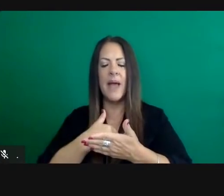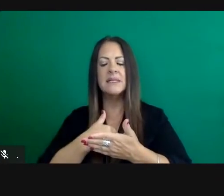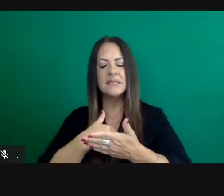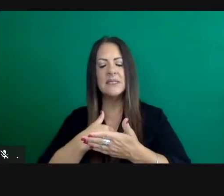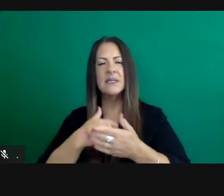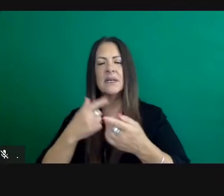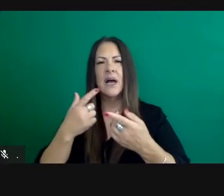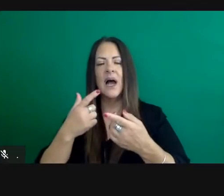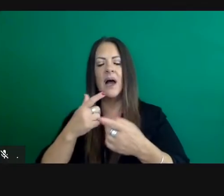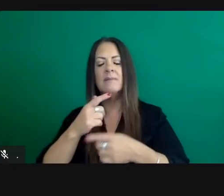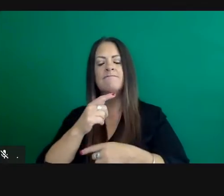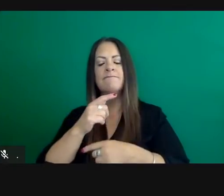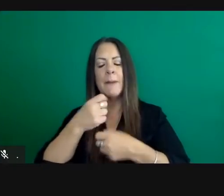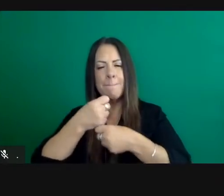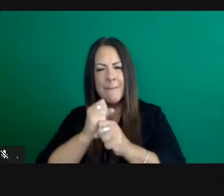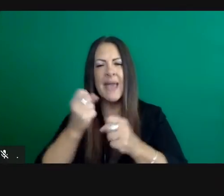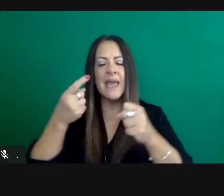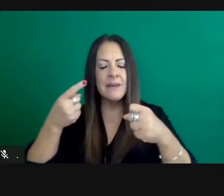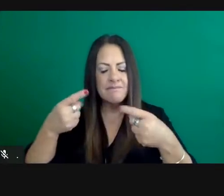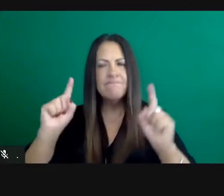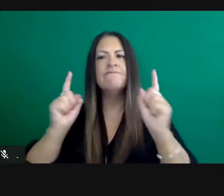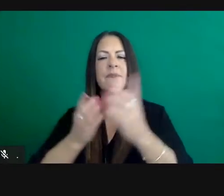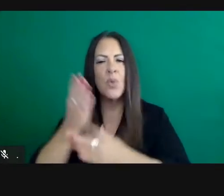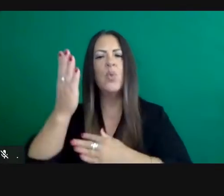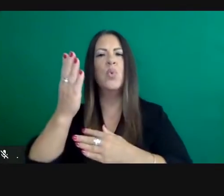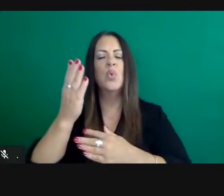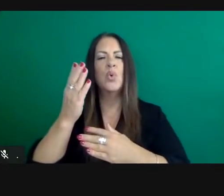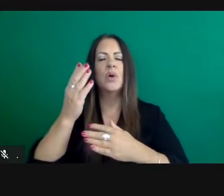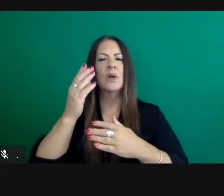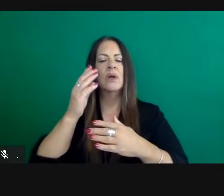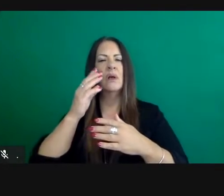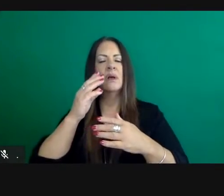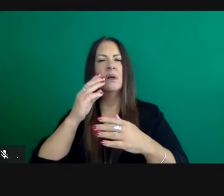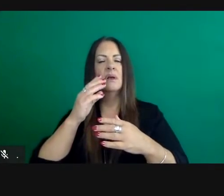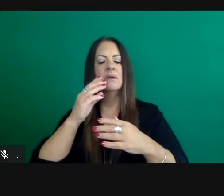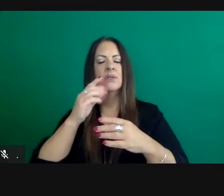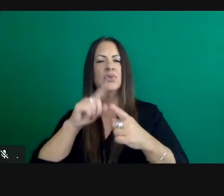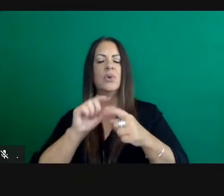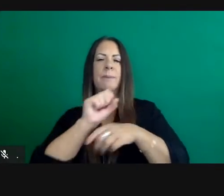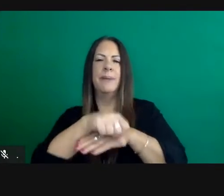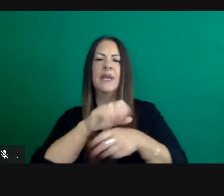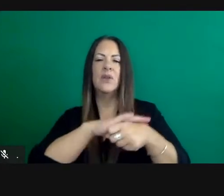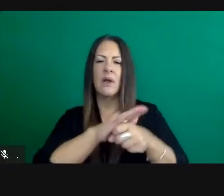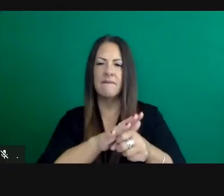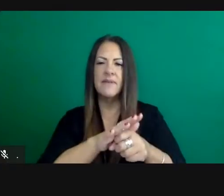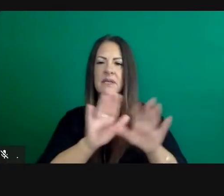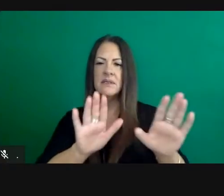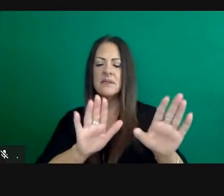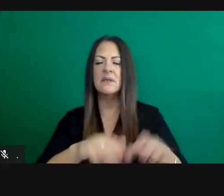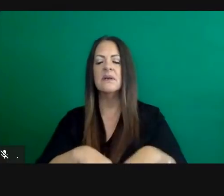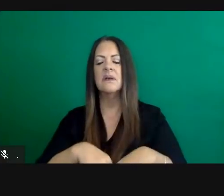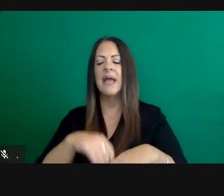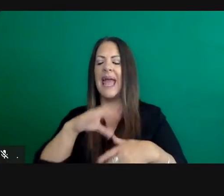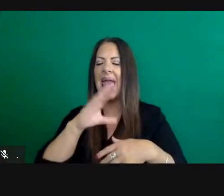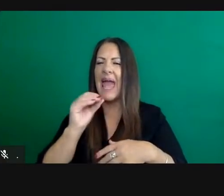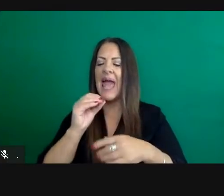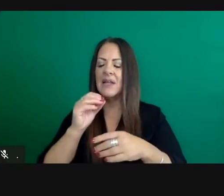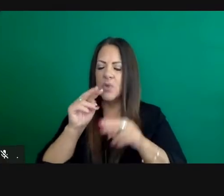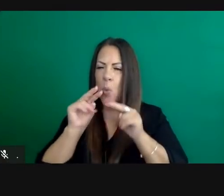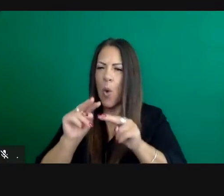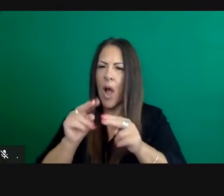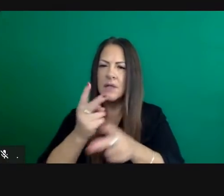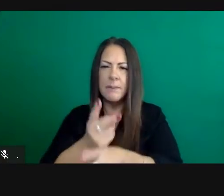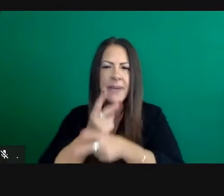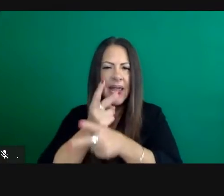difficult times, and ultimately, we hope, avoid turning small upticks in case numbers into